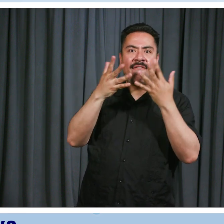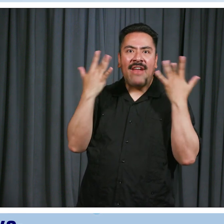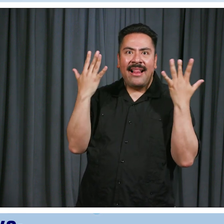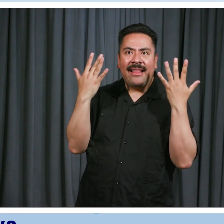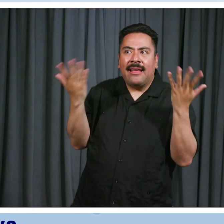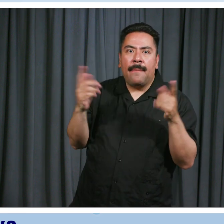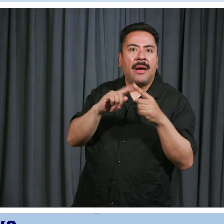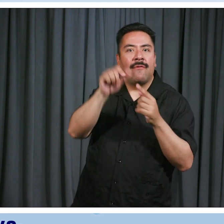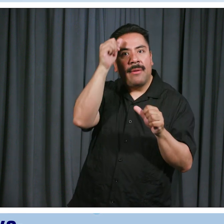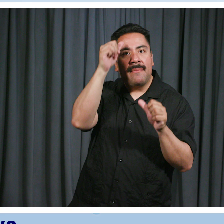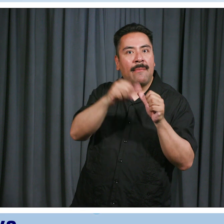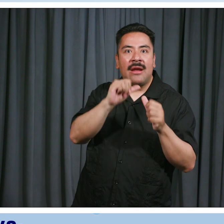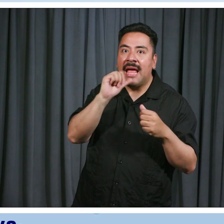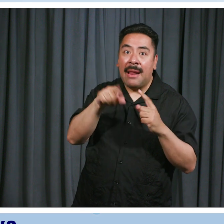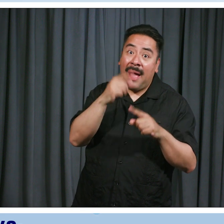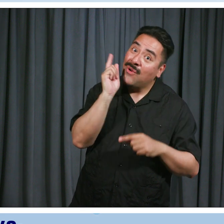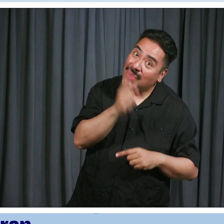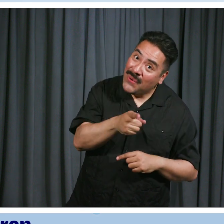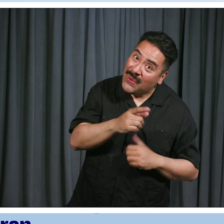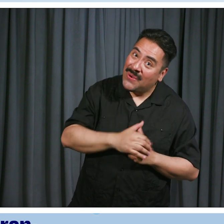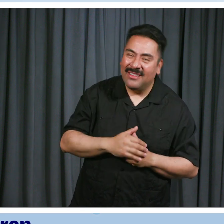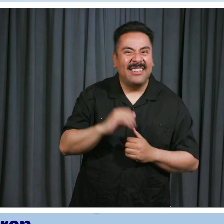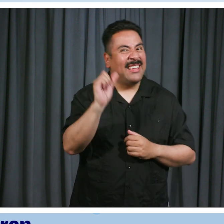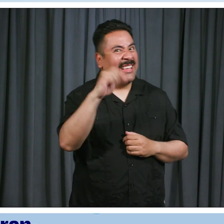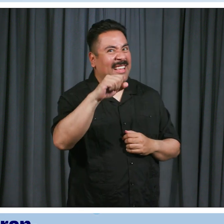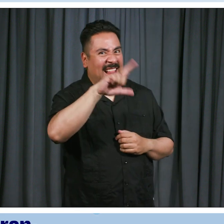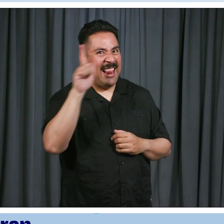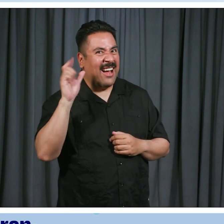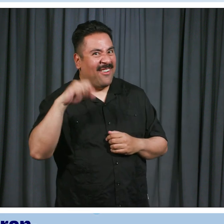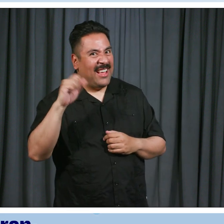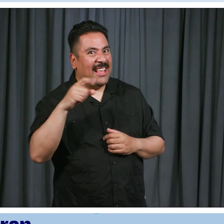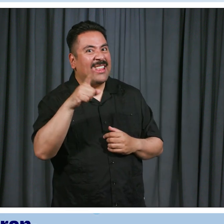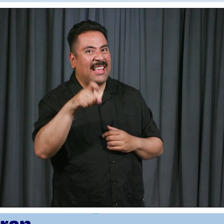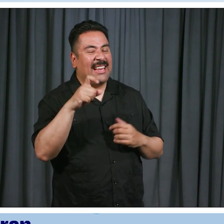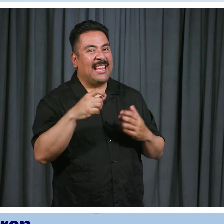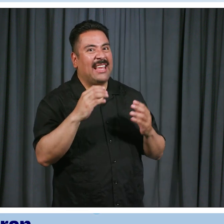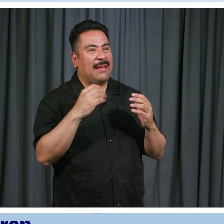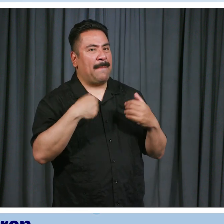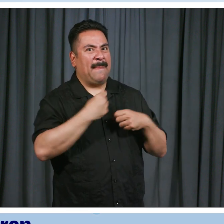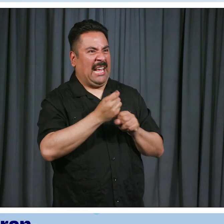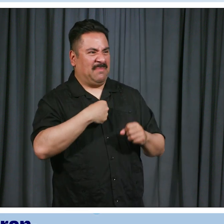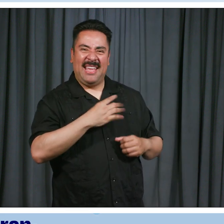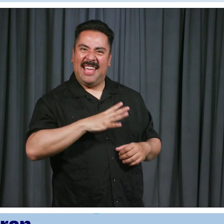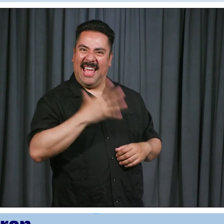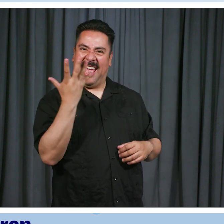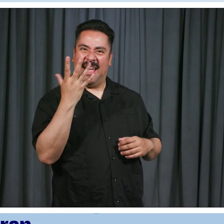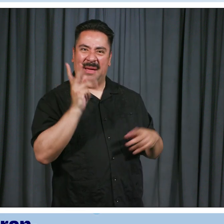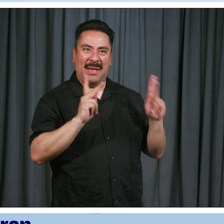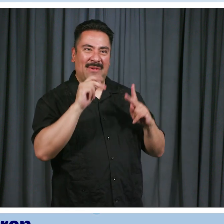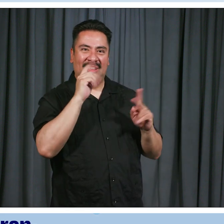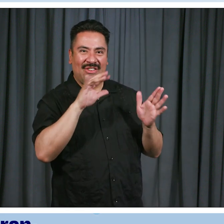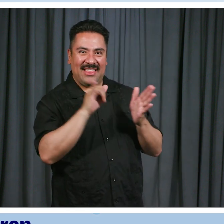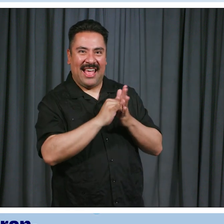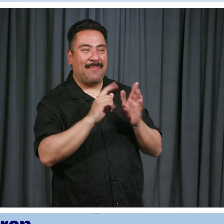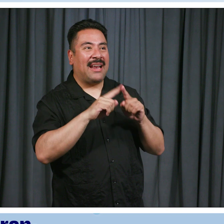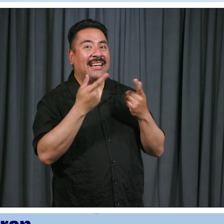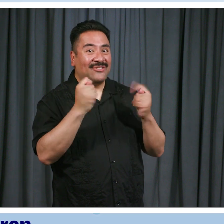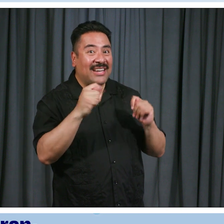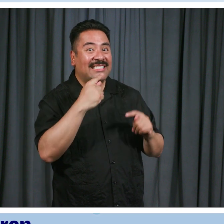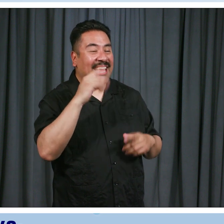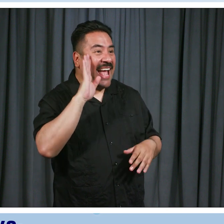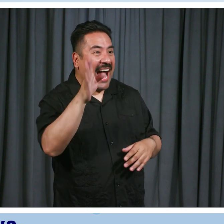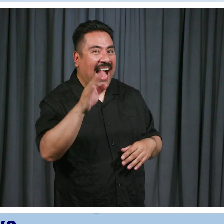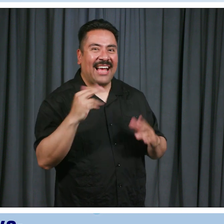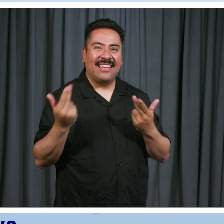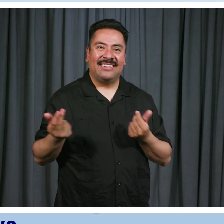Yeah, but no. just remember that's not about you. Yeah, it makes They me need- angry when yeah. people do that. Yeah, you know, but when I you do try feel and say like